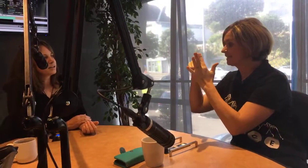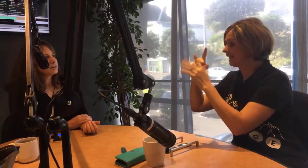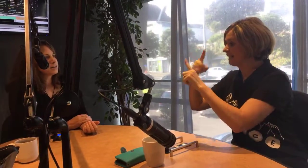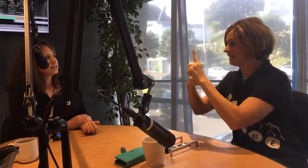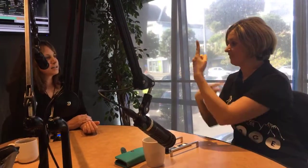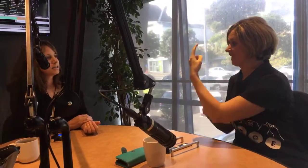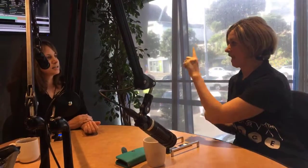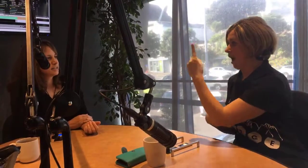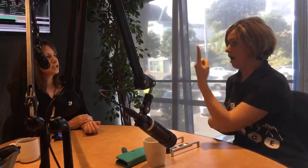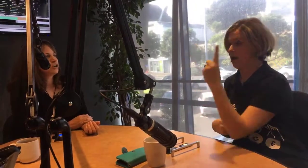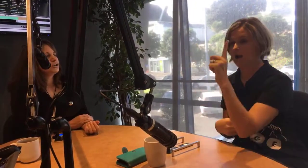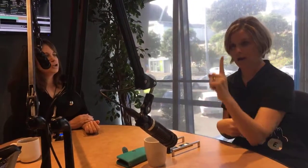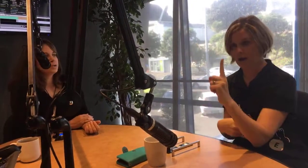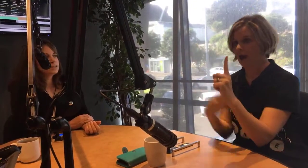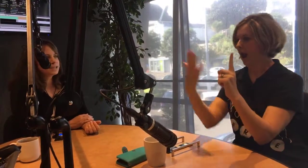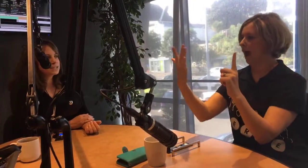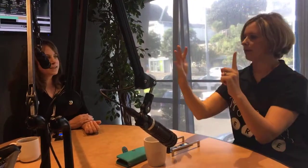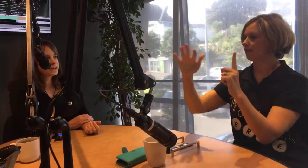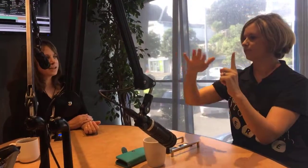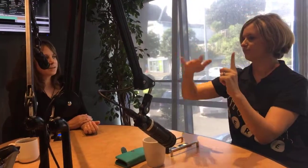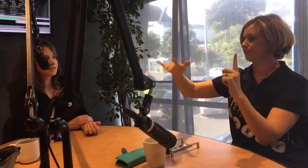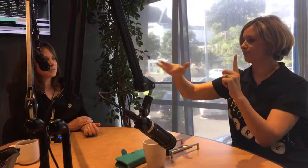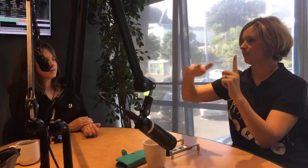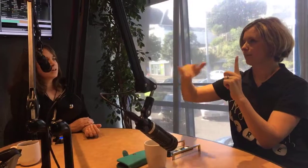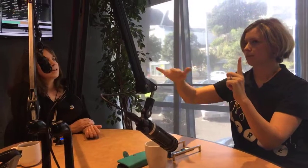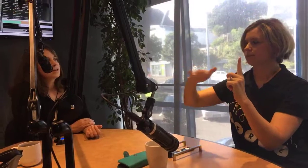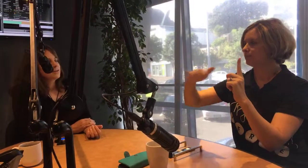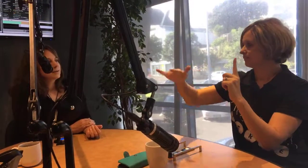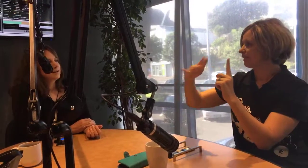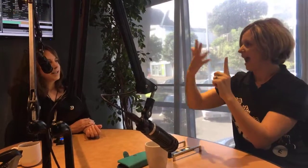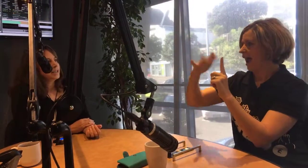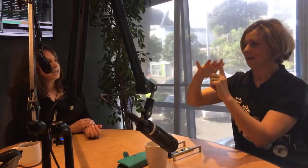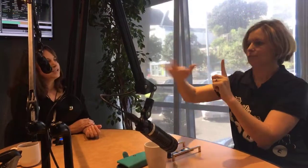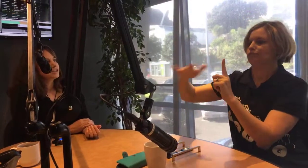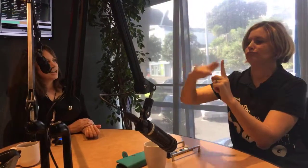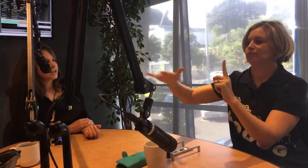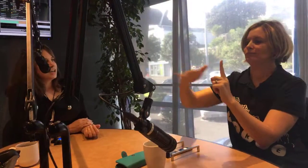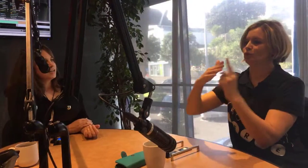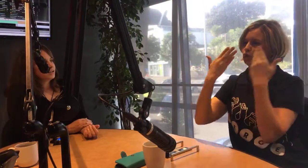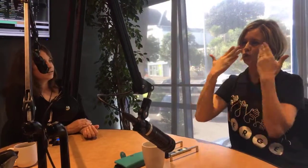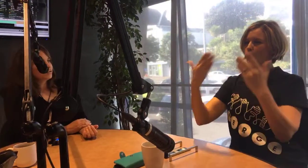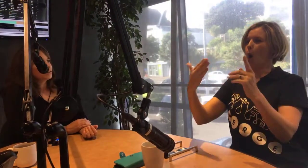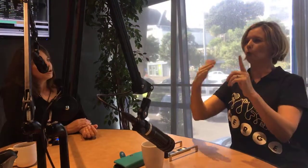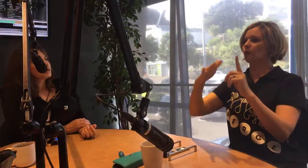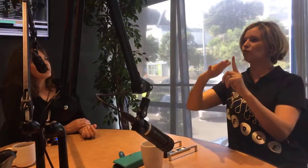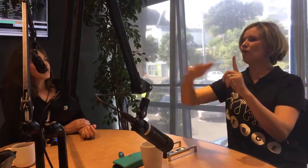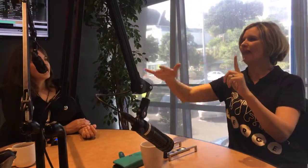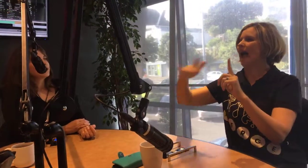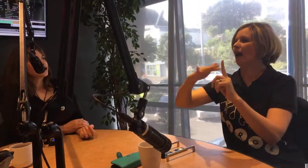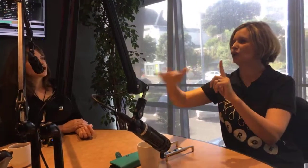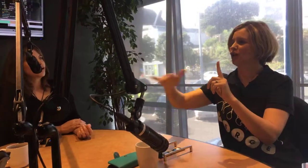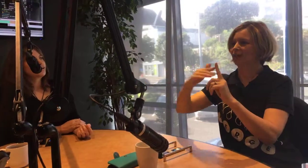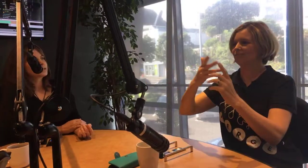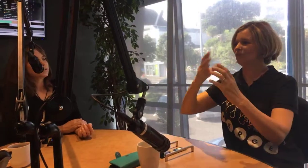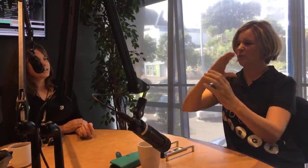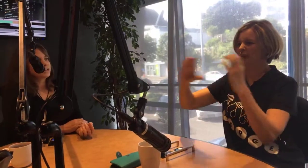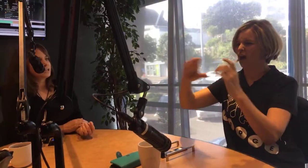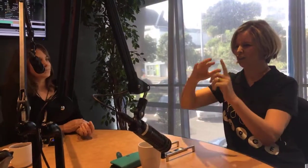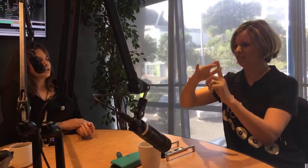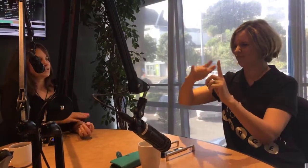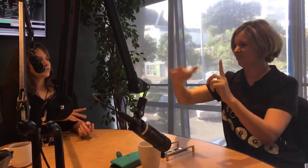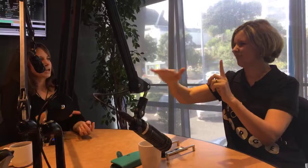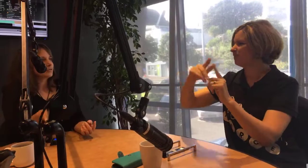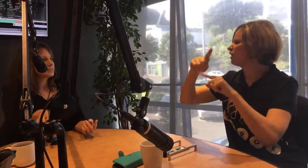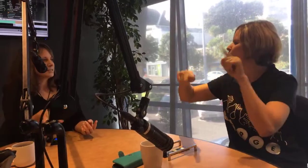sign. So you use your index finger, and your dominant hand shows